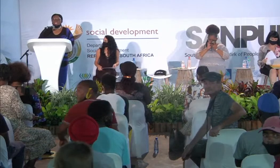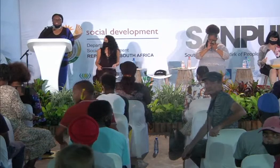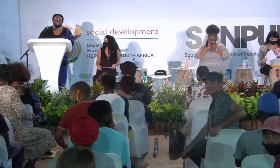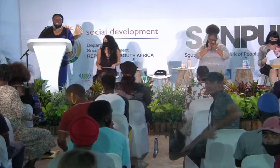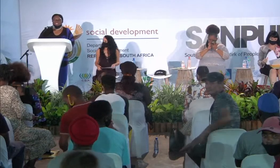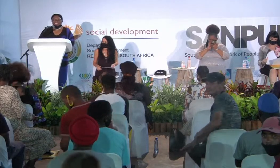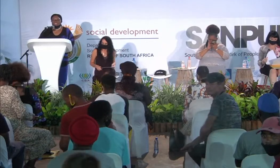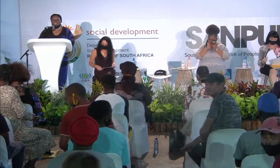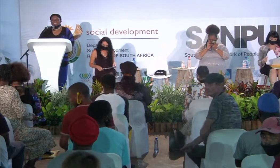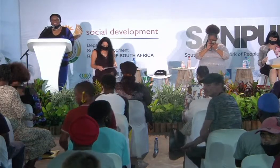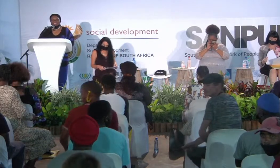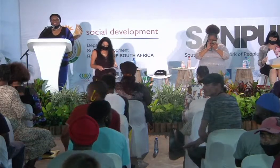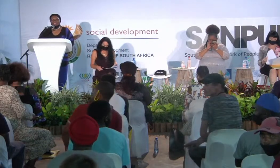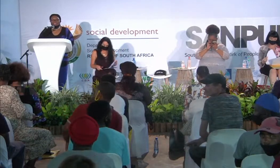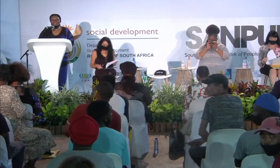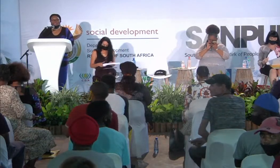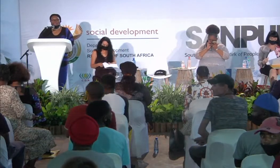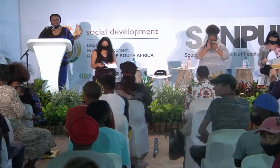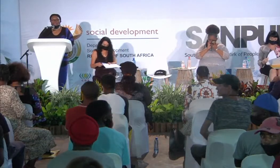meeting.